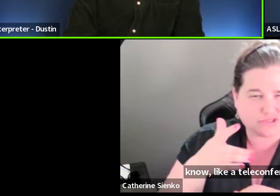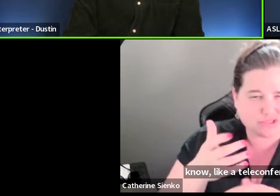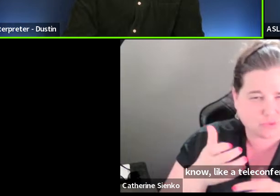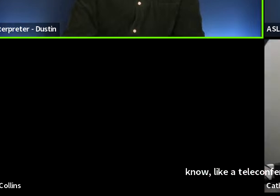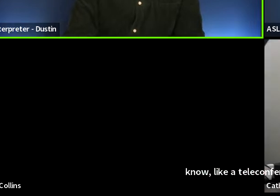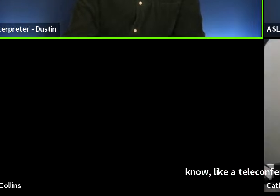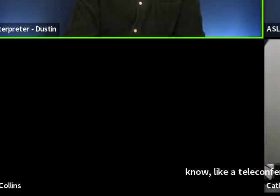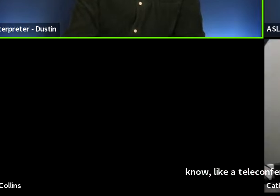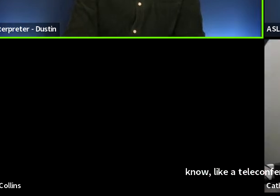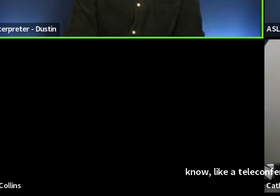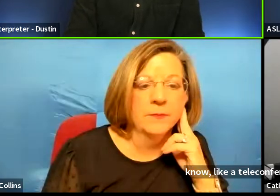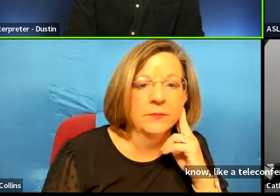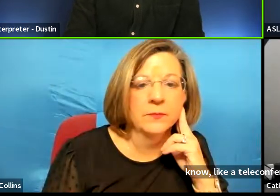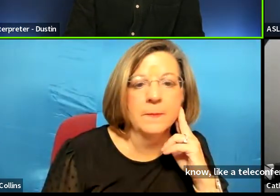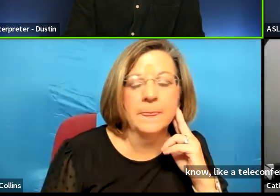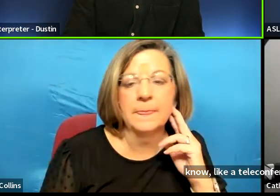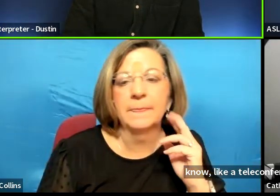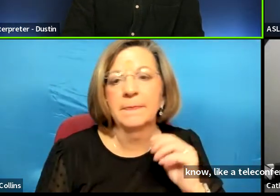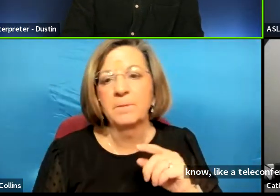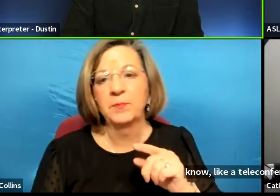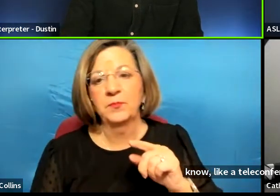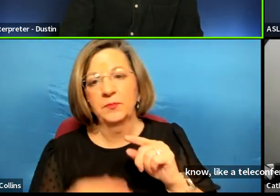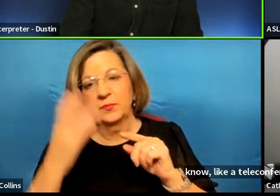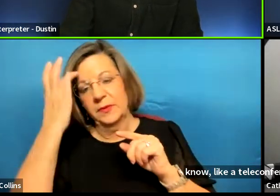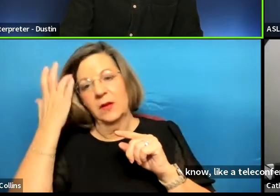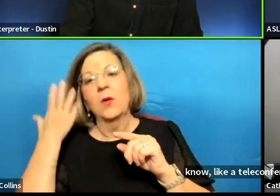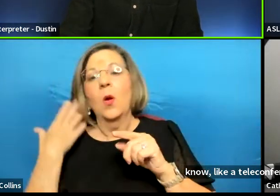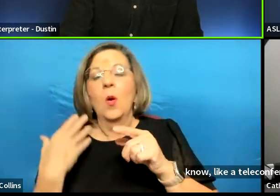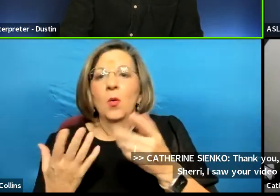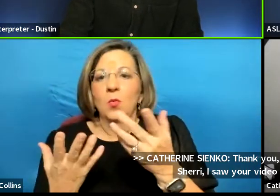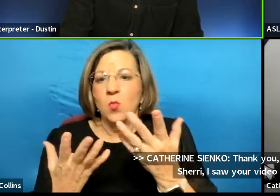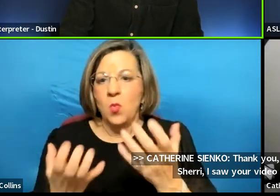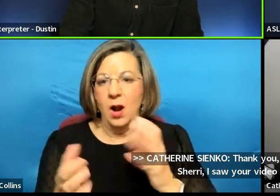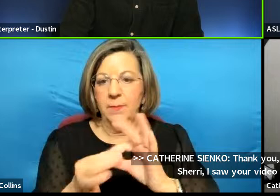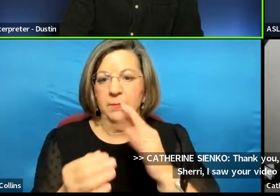Sherry, I saw your video turn on, then off. Did you want to add something?